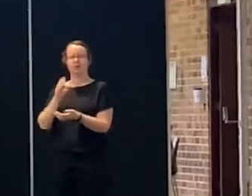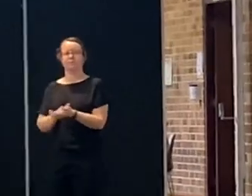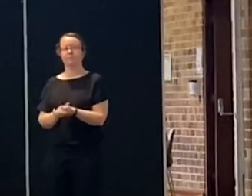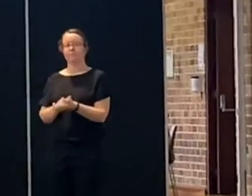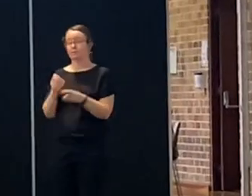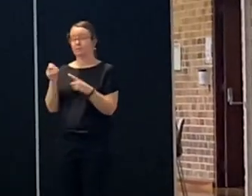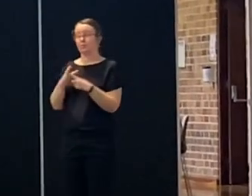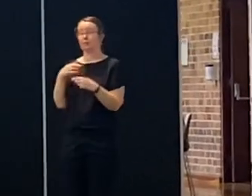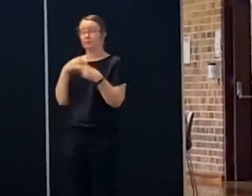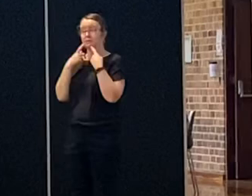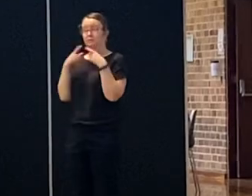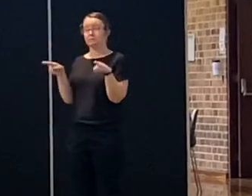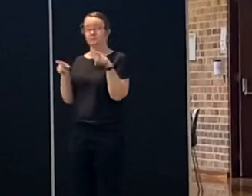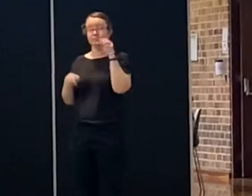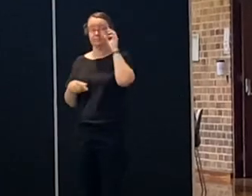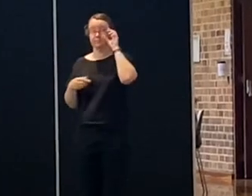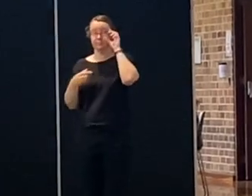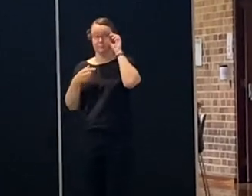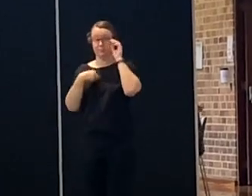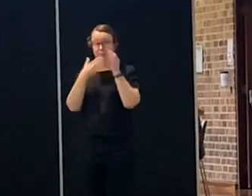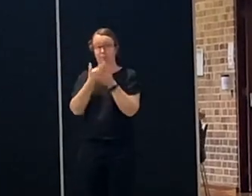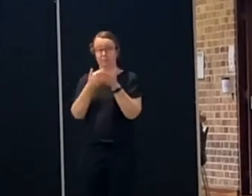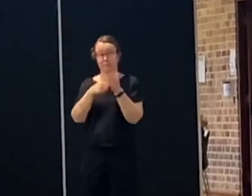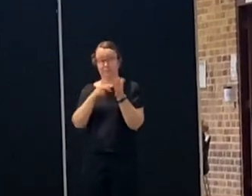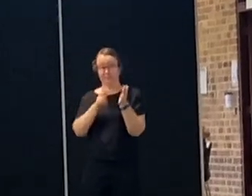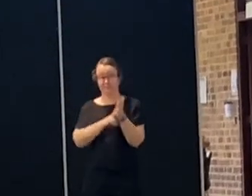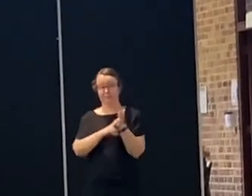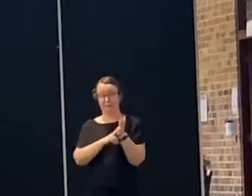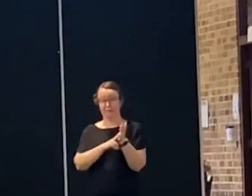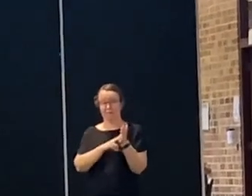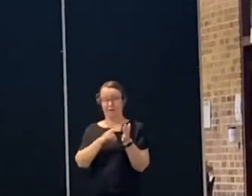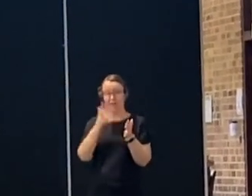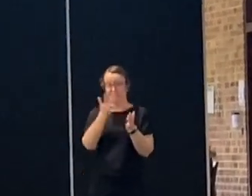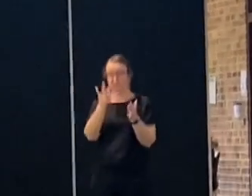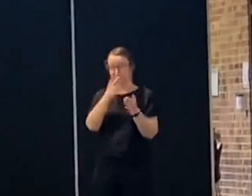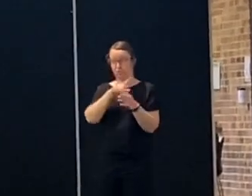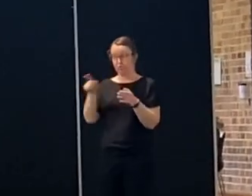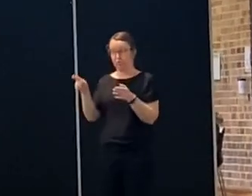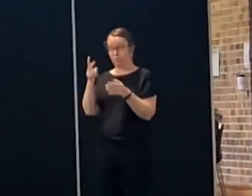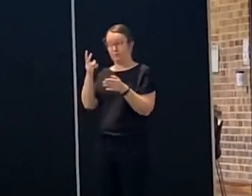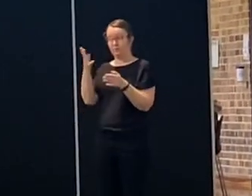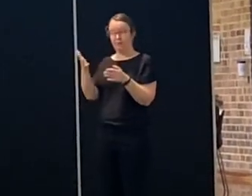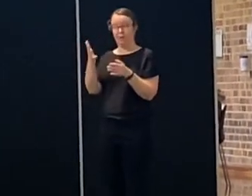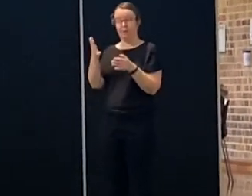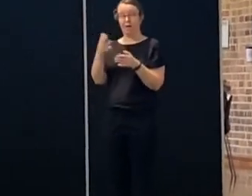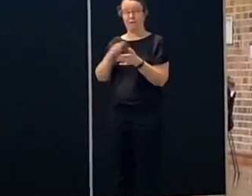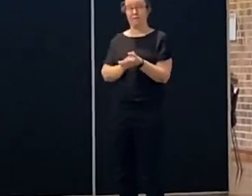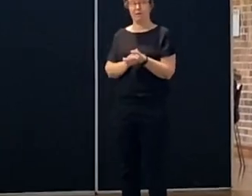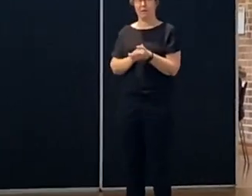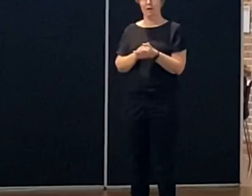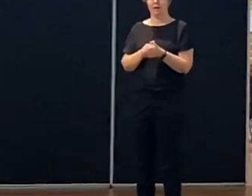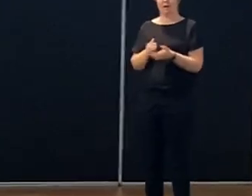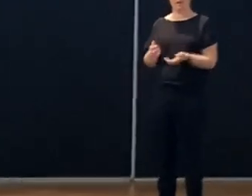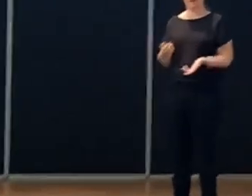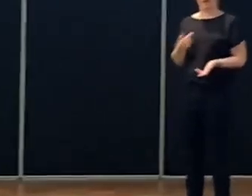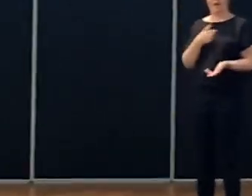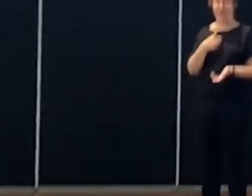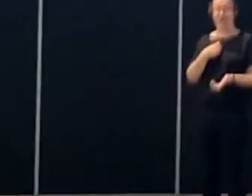you this. I was on television for 7 years from the age of 18 to 25. My ego was